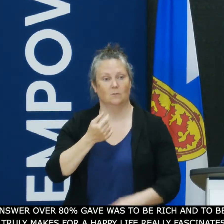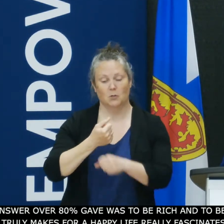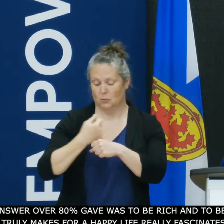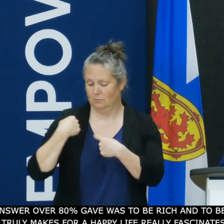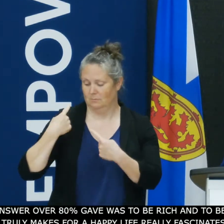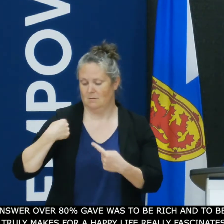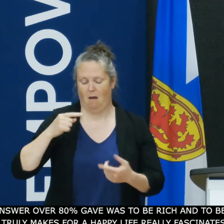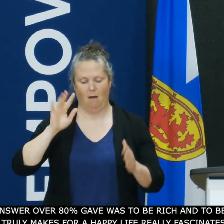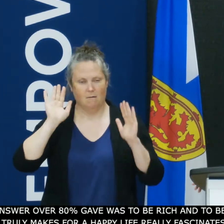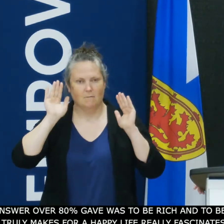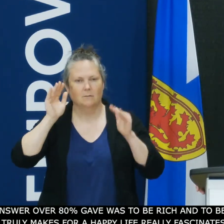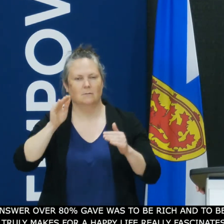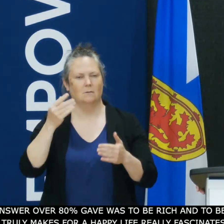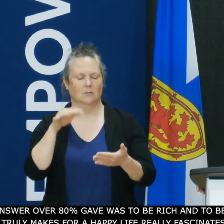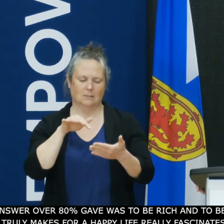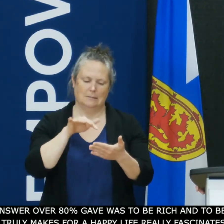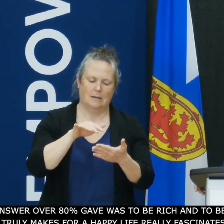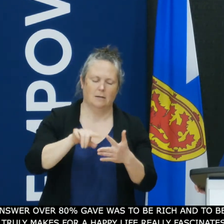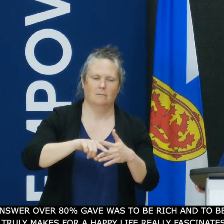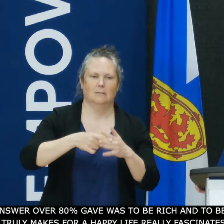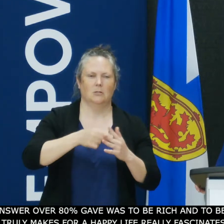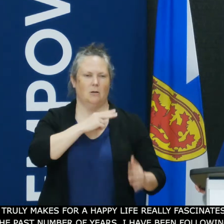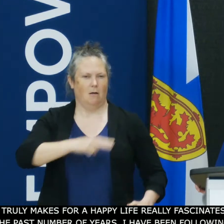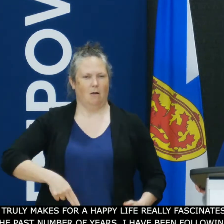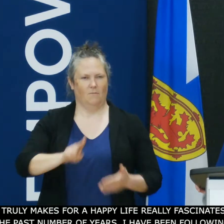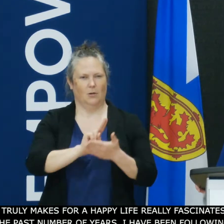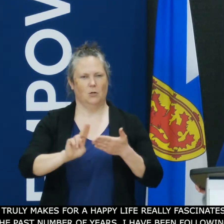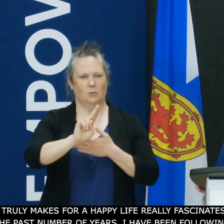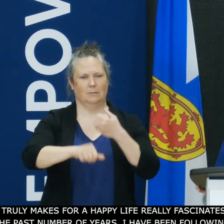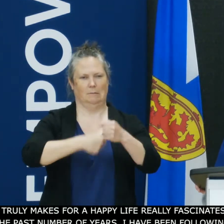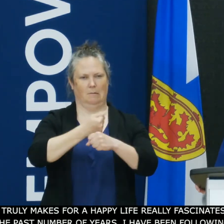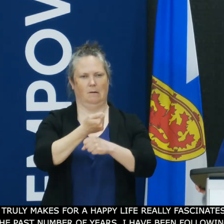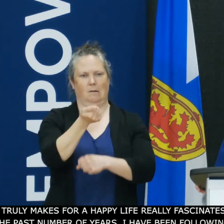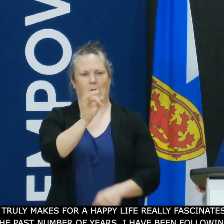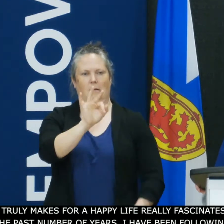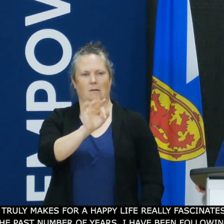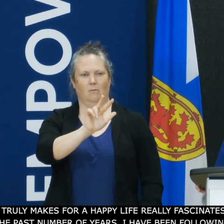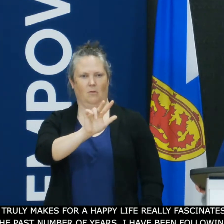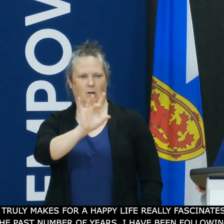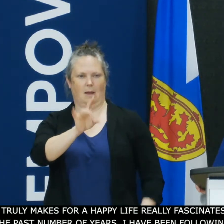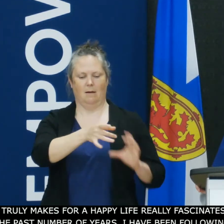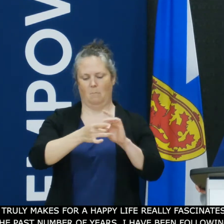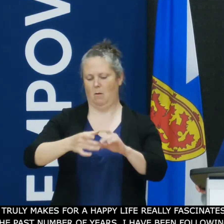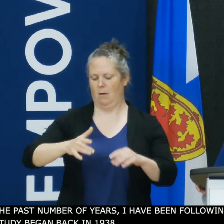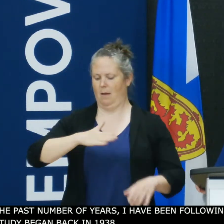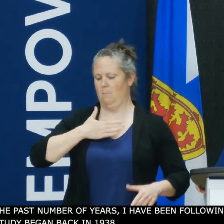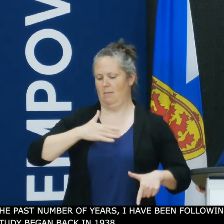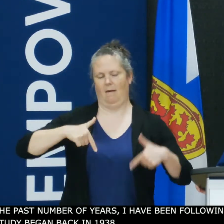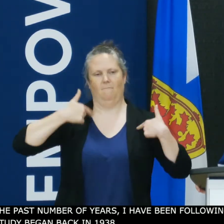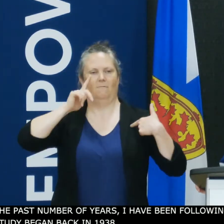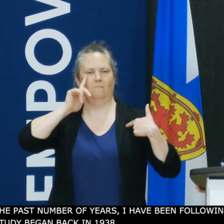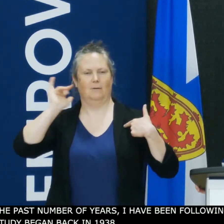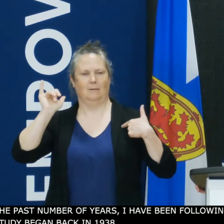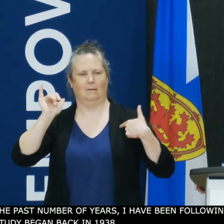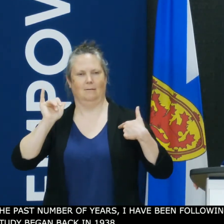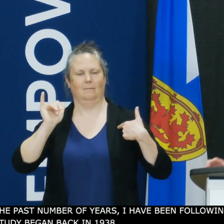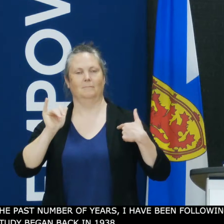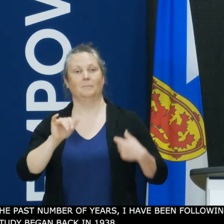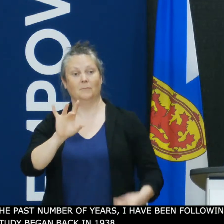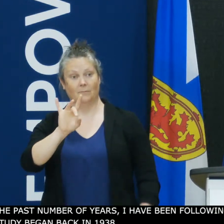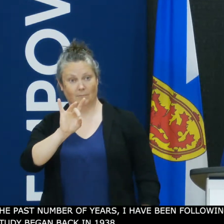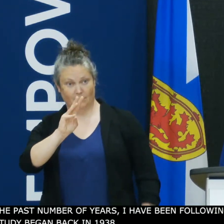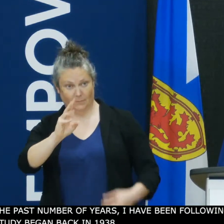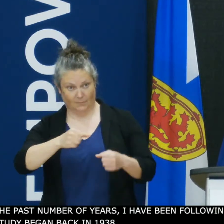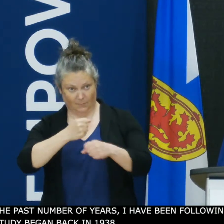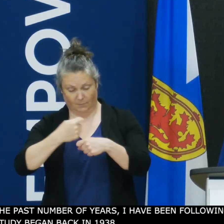The study began back in 1938, and for the past 86 years has tracked